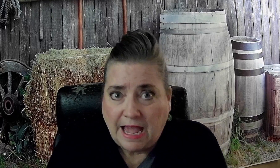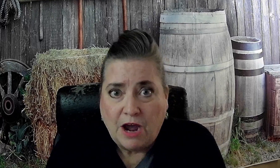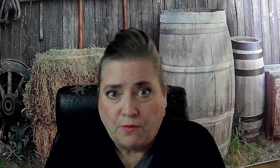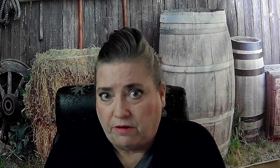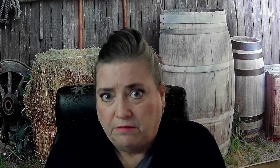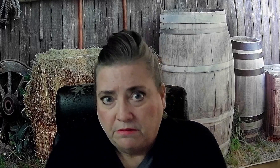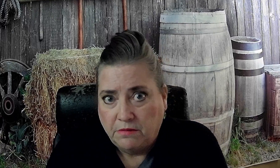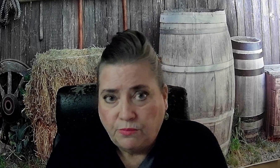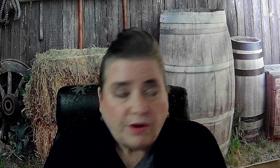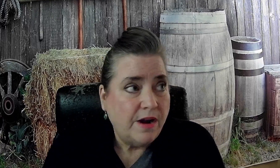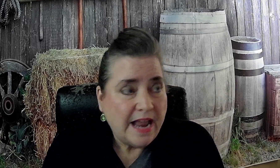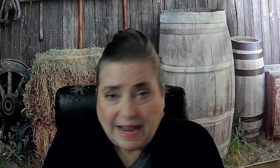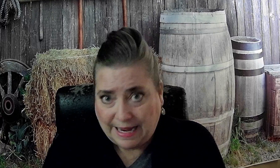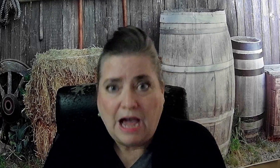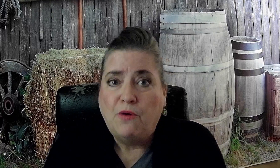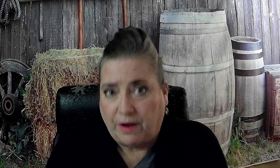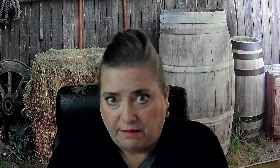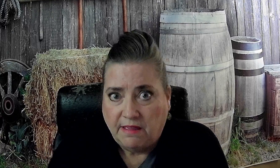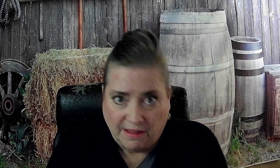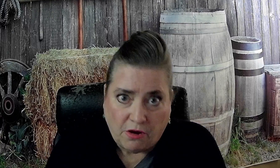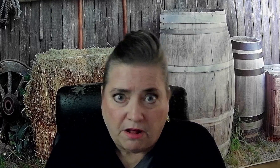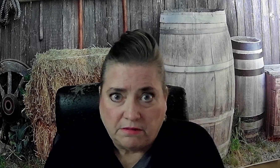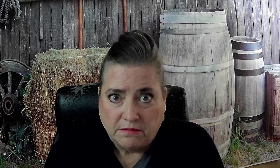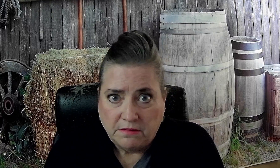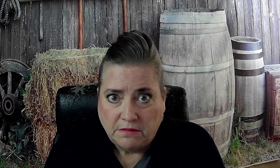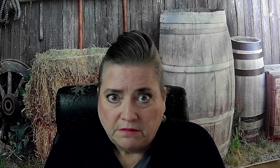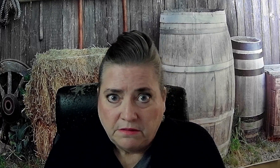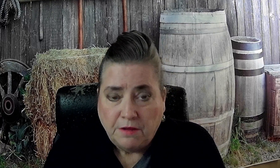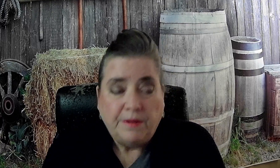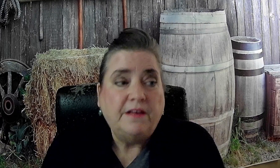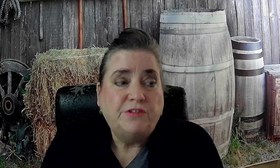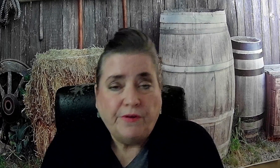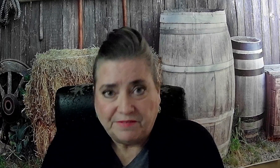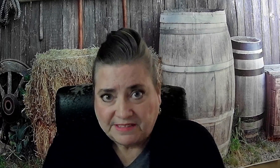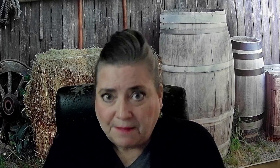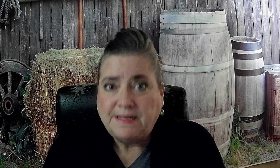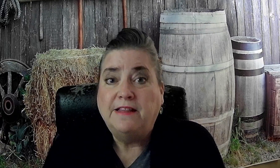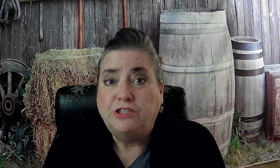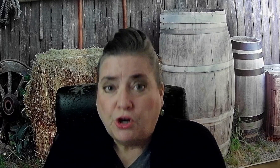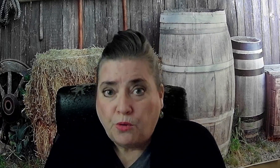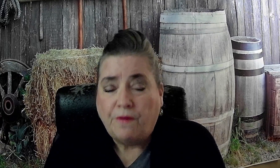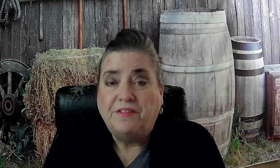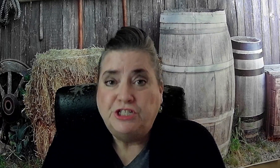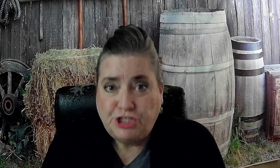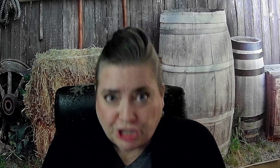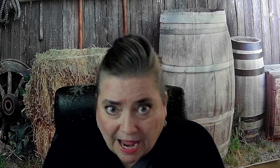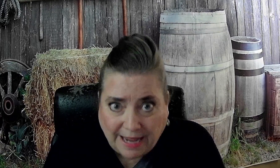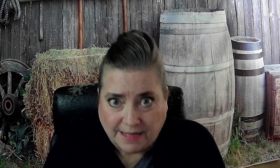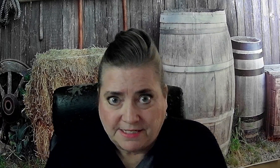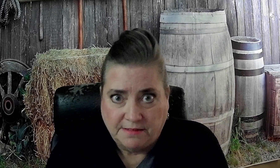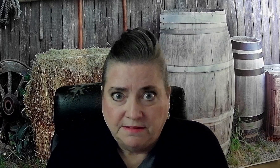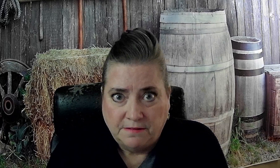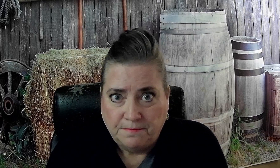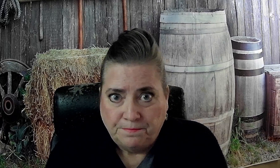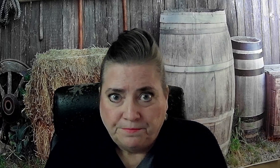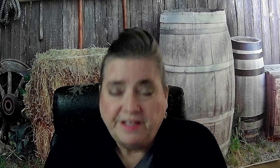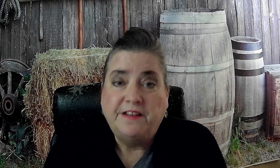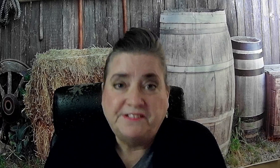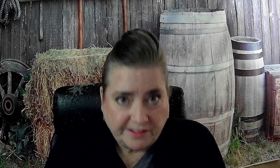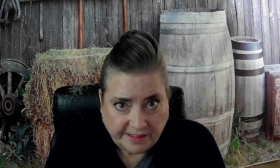cower. We are not cowering at all because you have stepped on the toe of the giant that is the